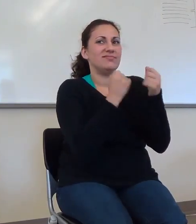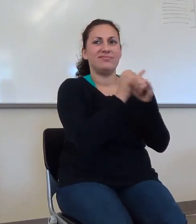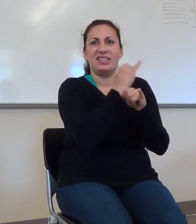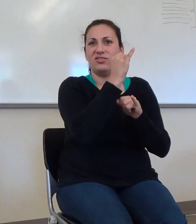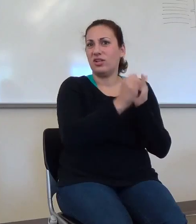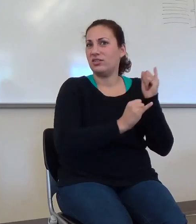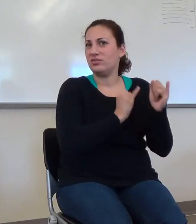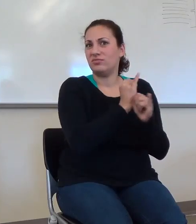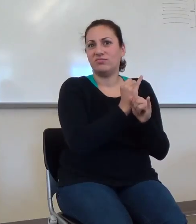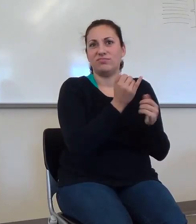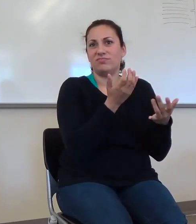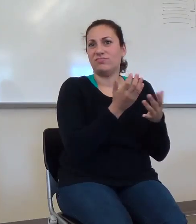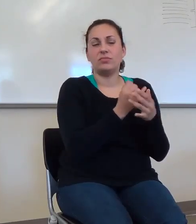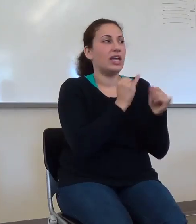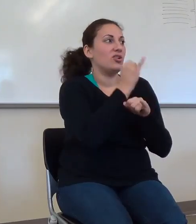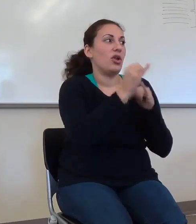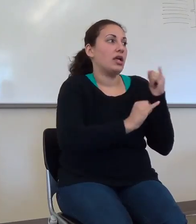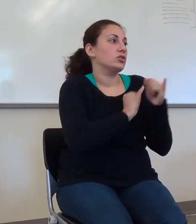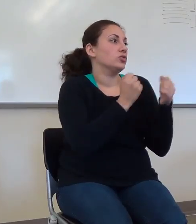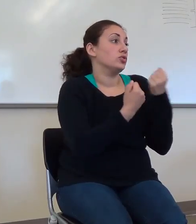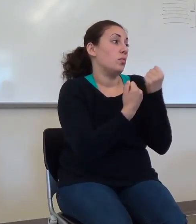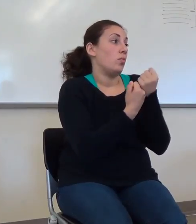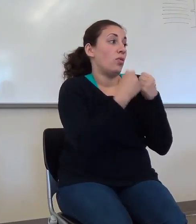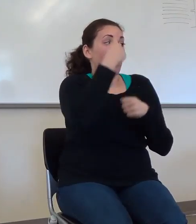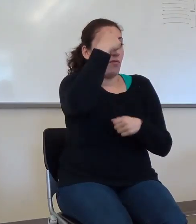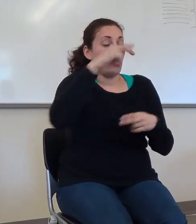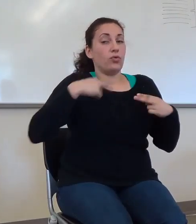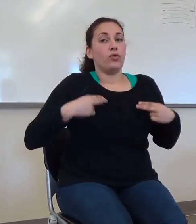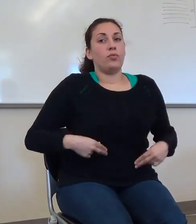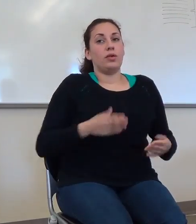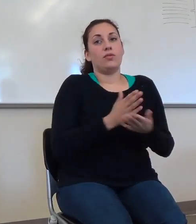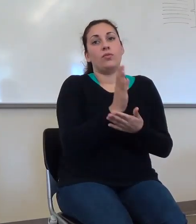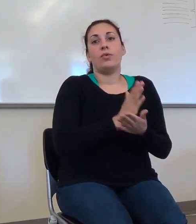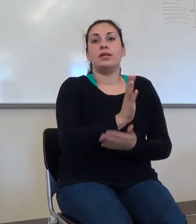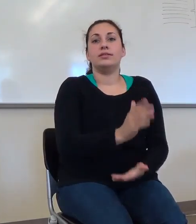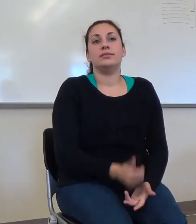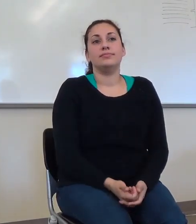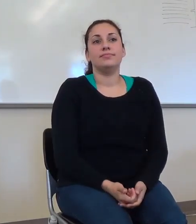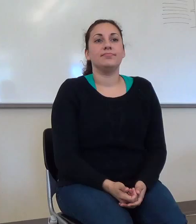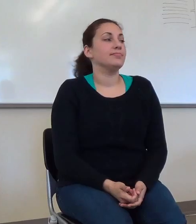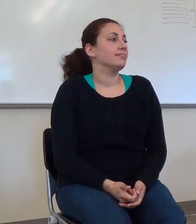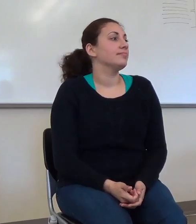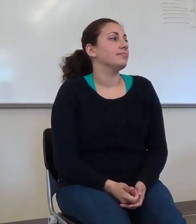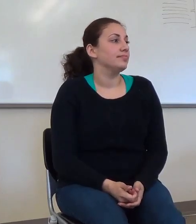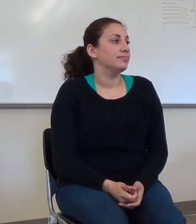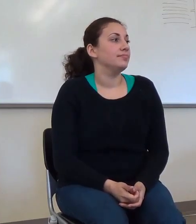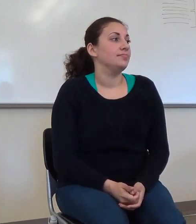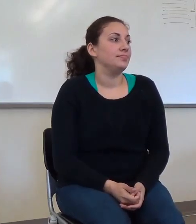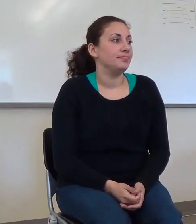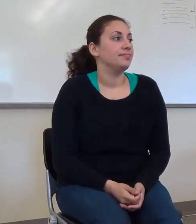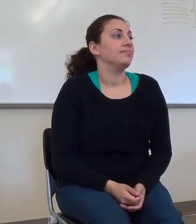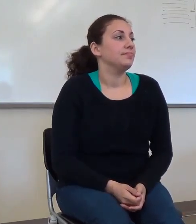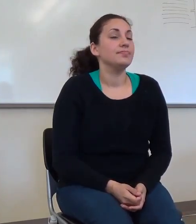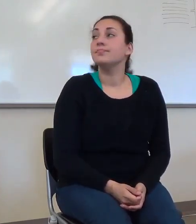other organizations that work for human rights, and some of them also exist. But this